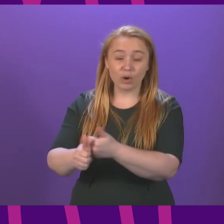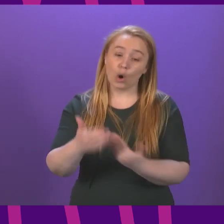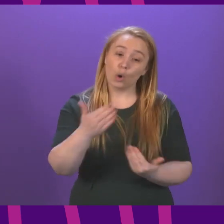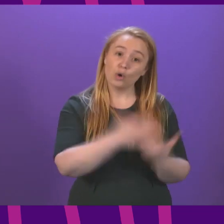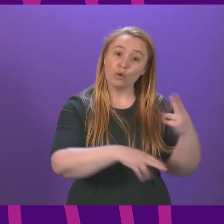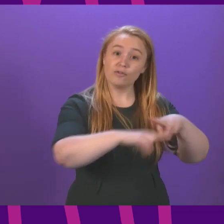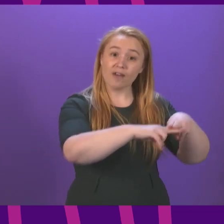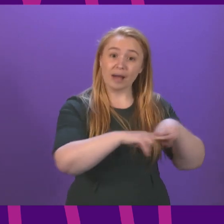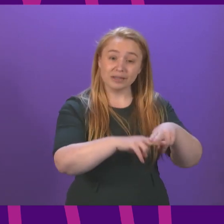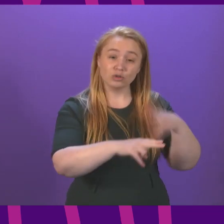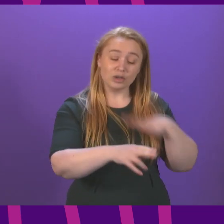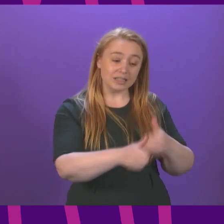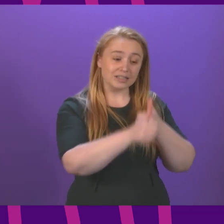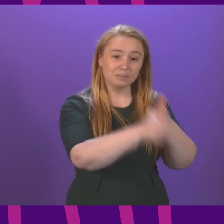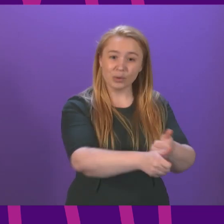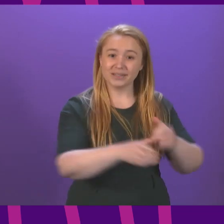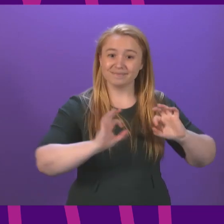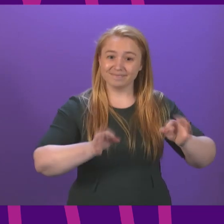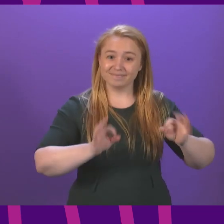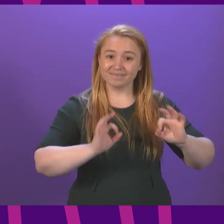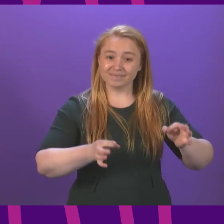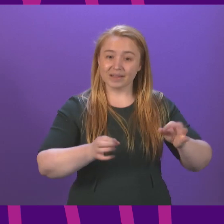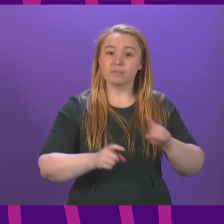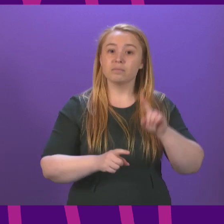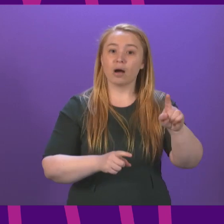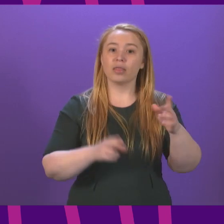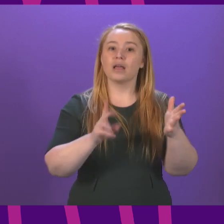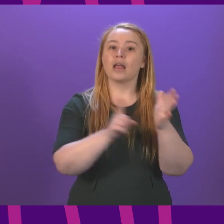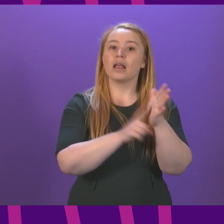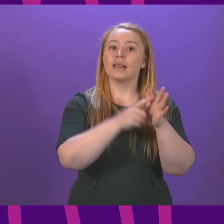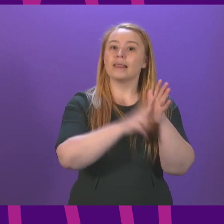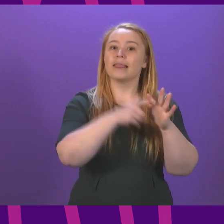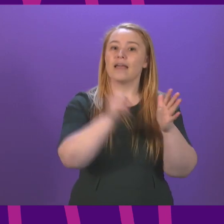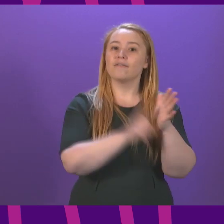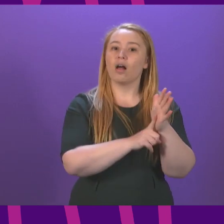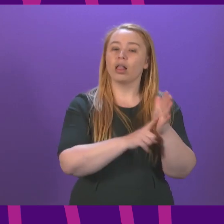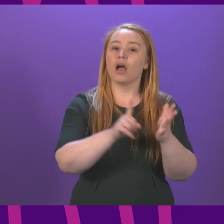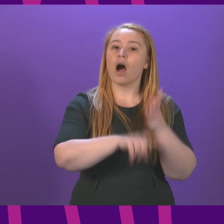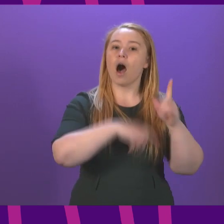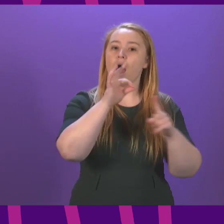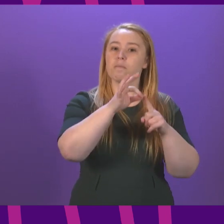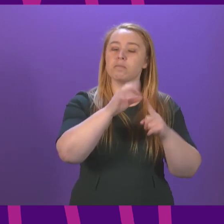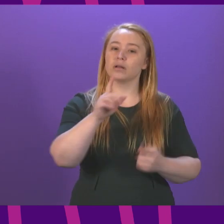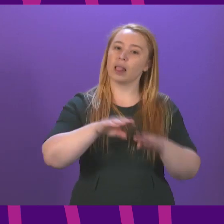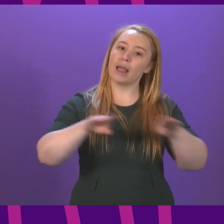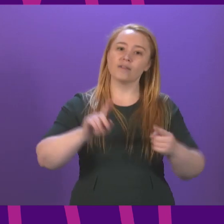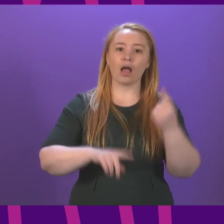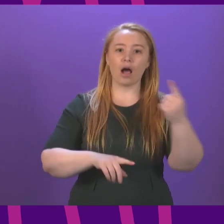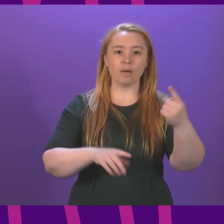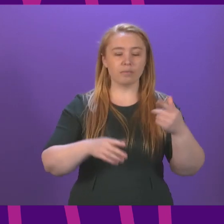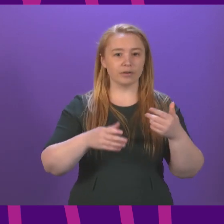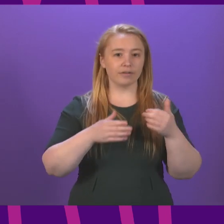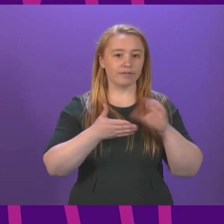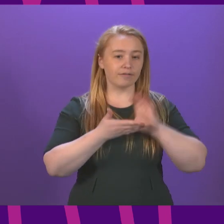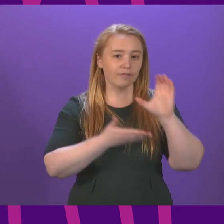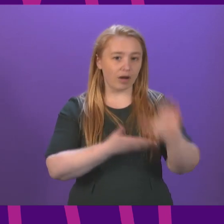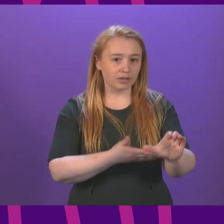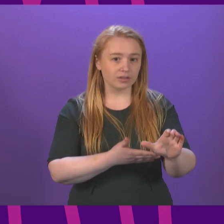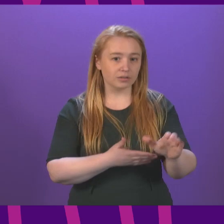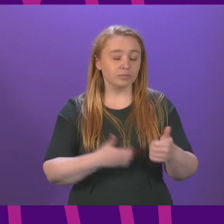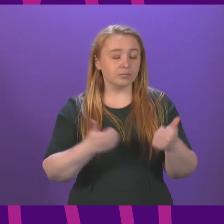families in need. And of course, the confirmation that the levelling up fund will indeed undermine the devolution settlement is particularly unwelcome. Nevertheless, we will